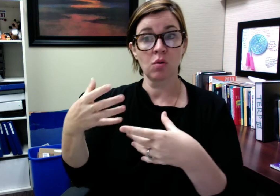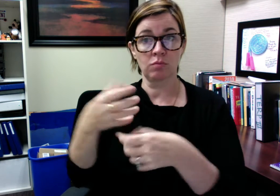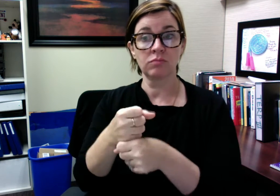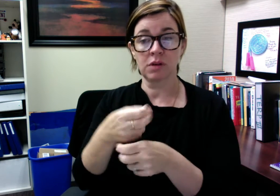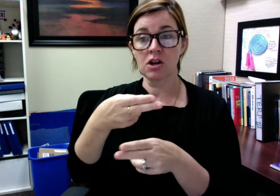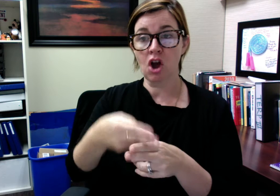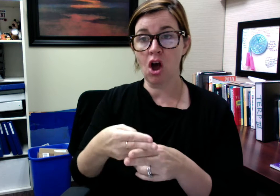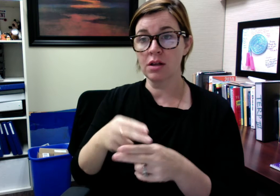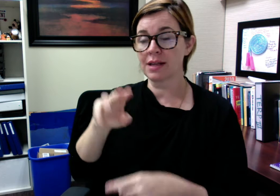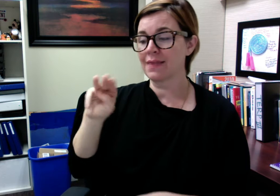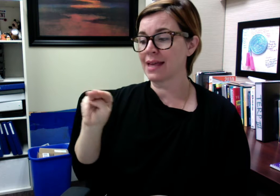MMIA,